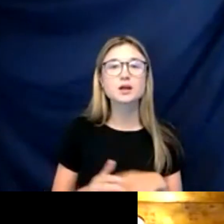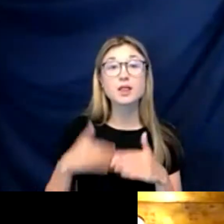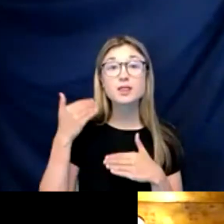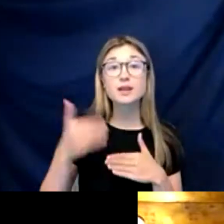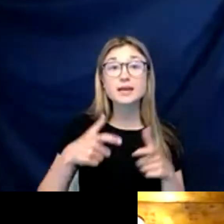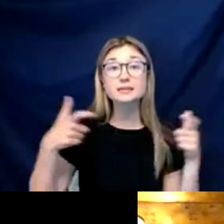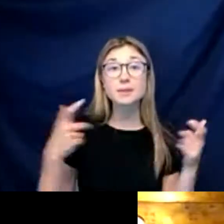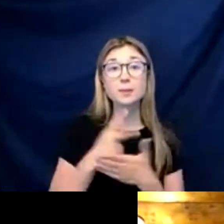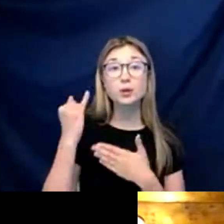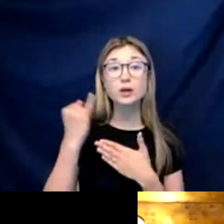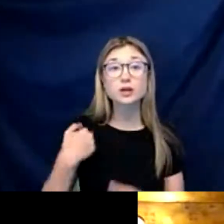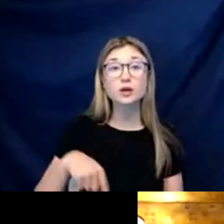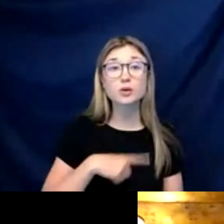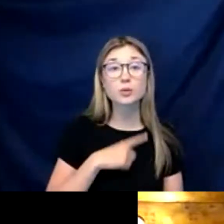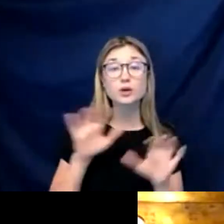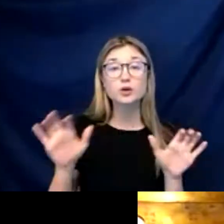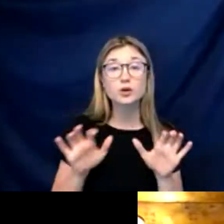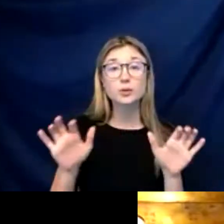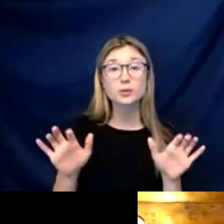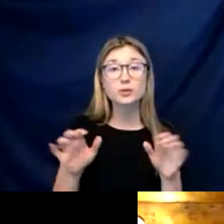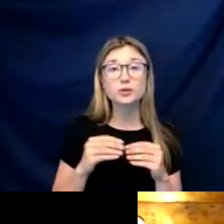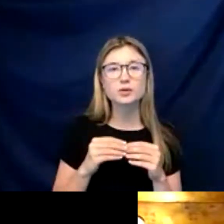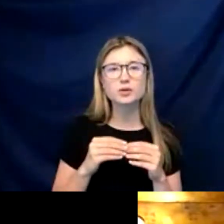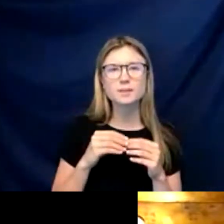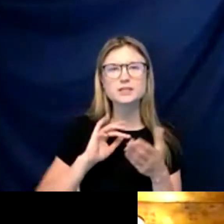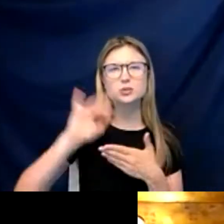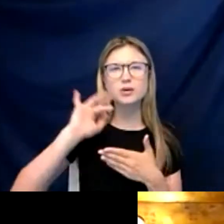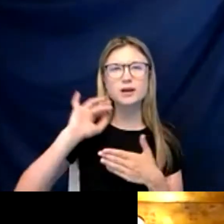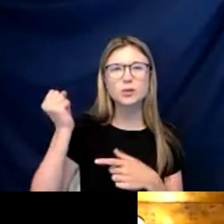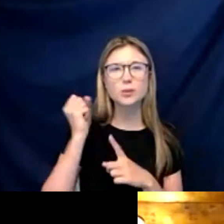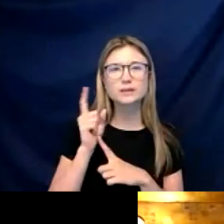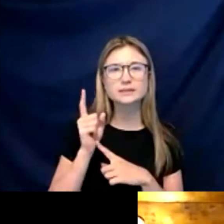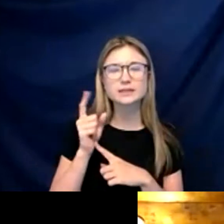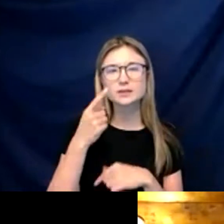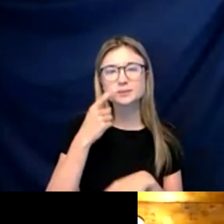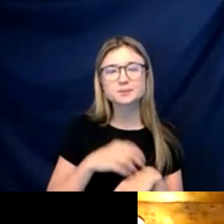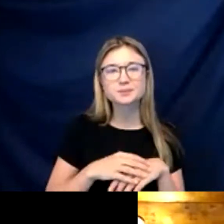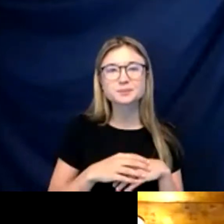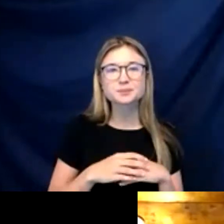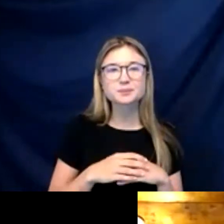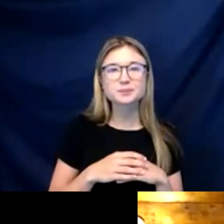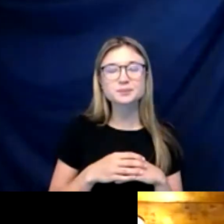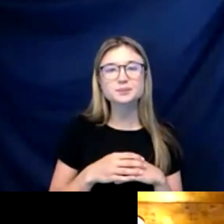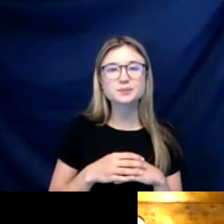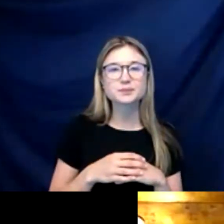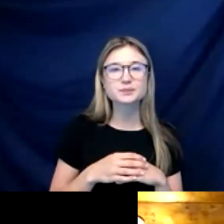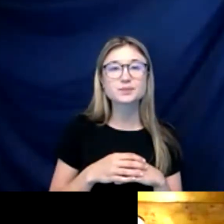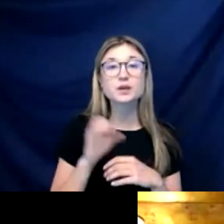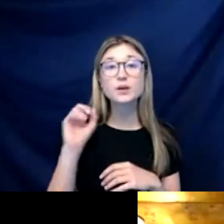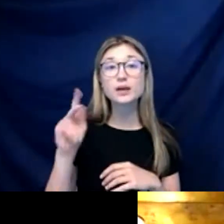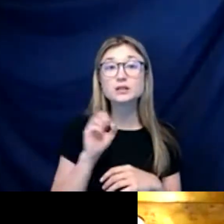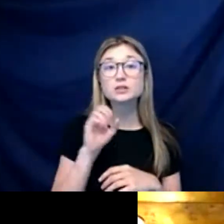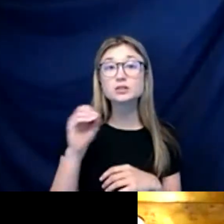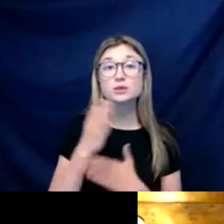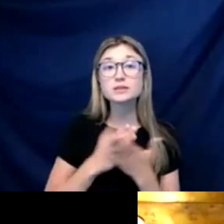that we are doing, let me just scroll down for a second, if you don't mind. Okay, so some of you may